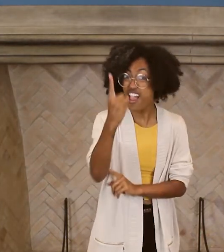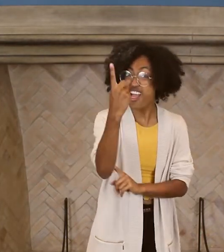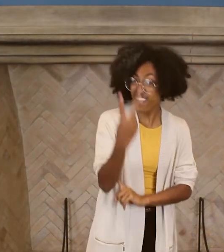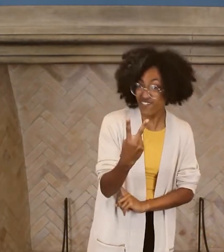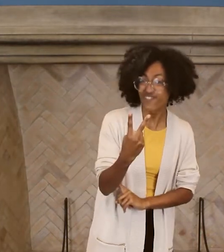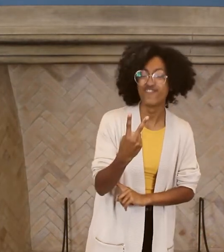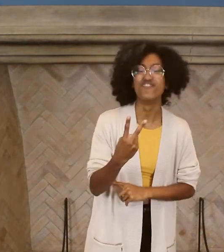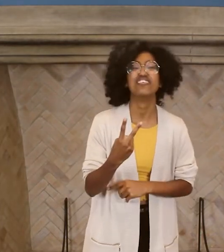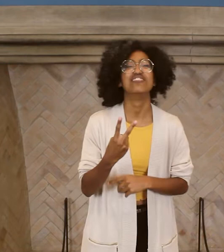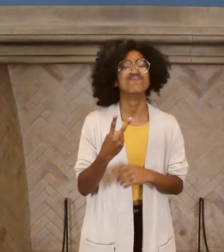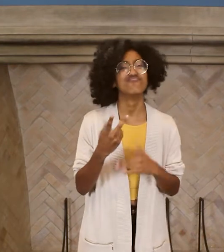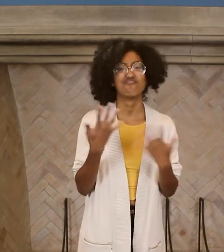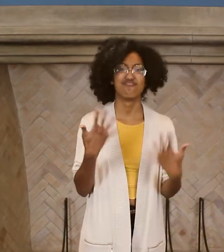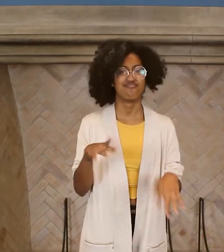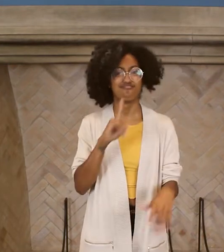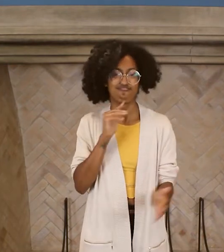learned sign at the age of 1.5.